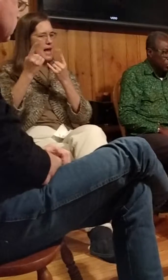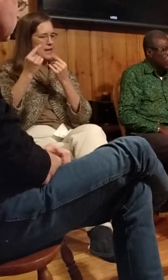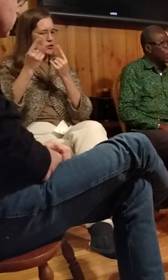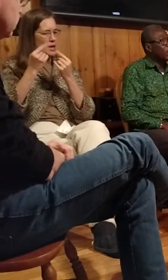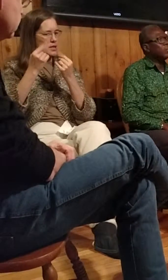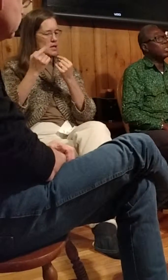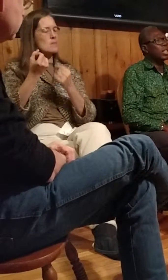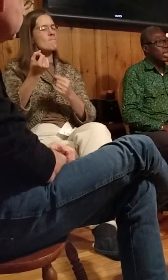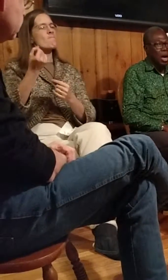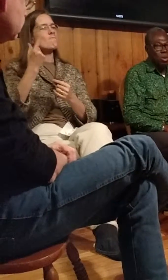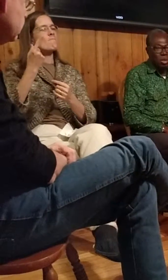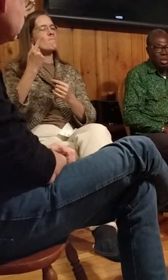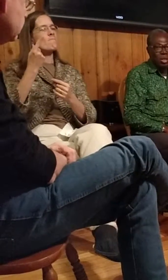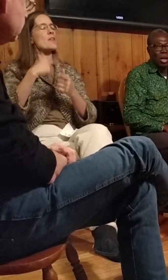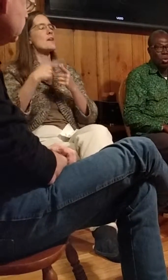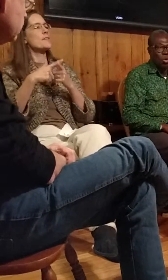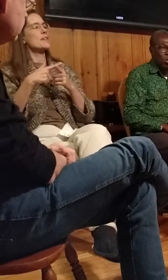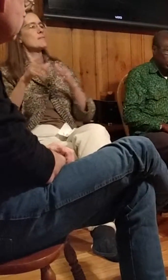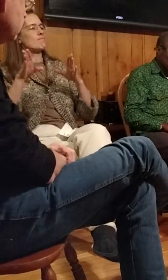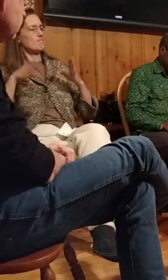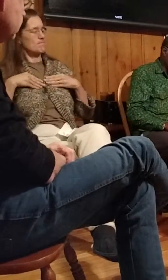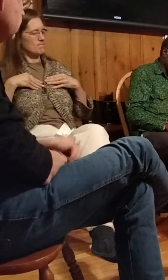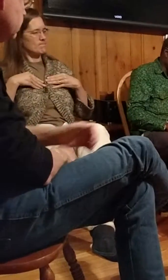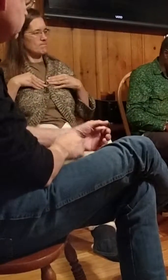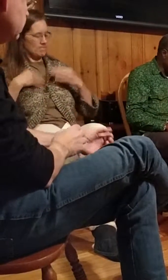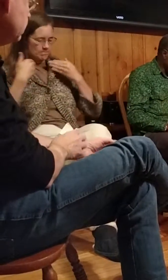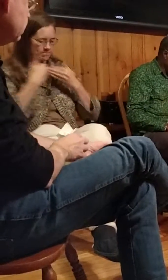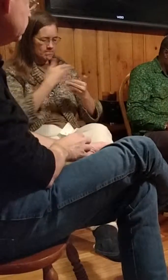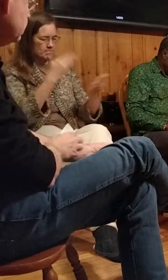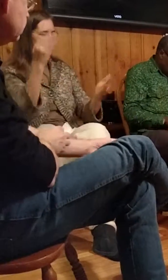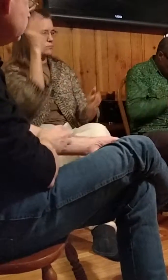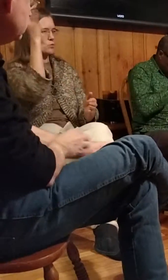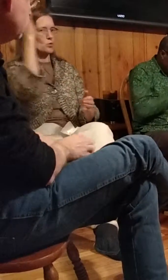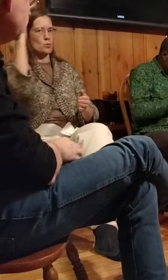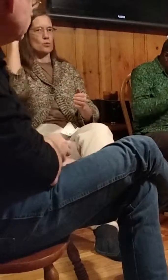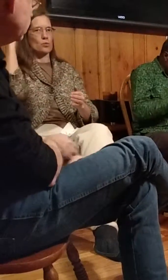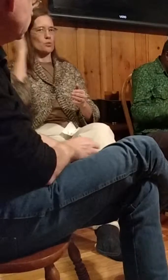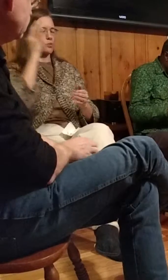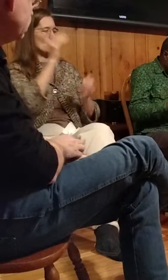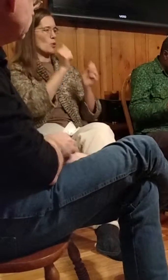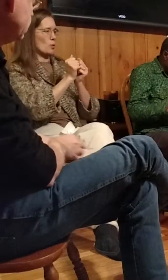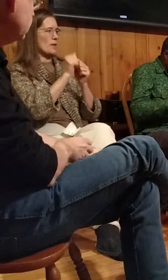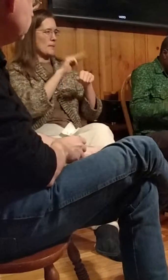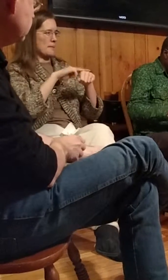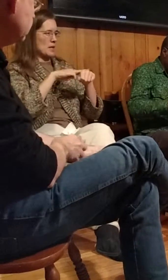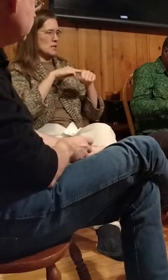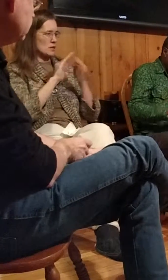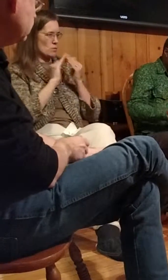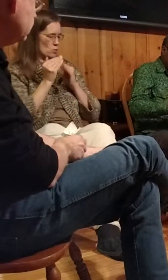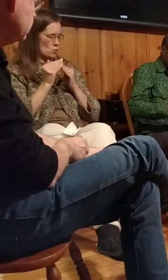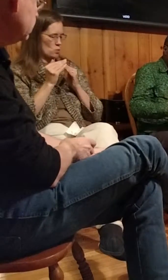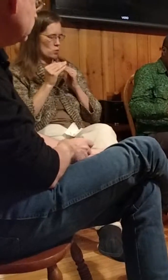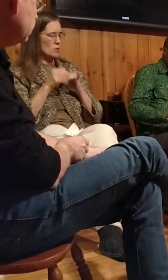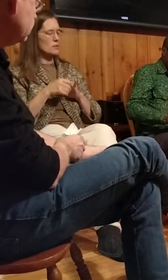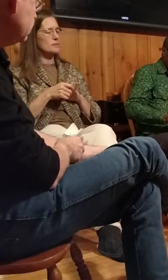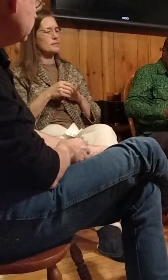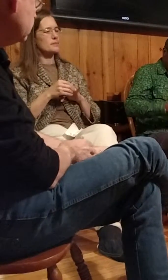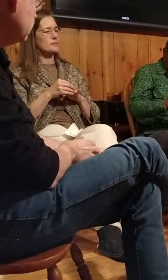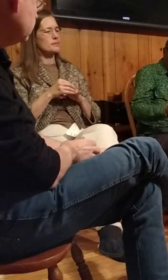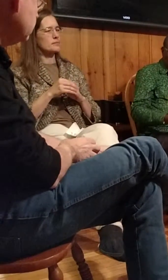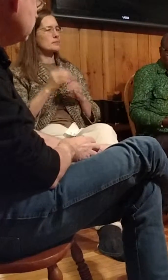I said, okay, then let me take it out and go and speak to the Muslim. So sometimes we organize what we